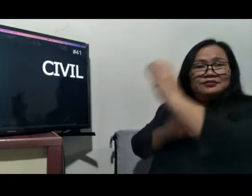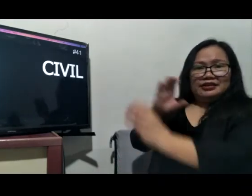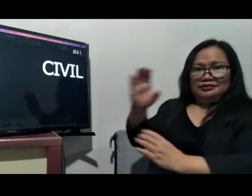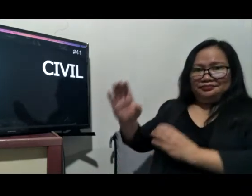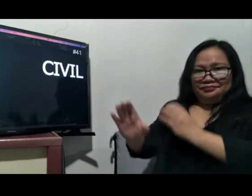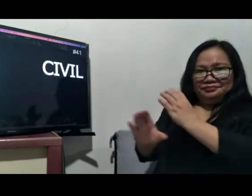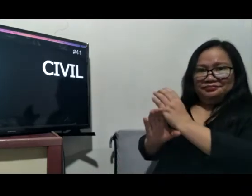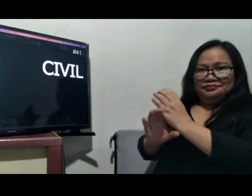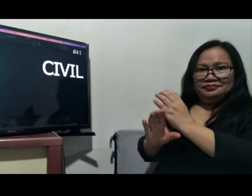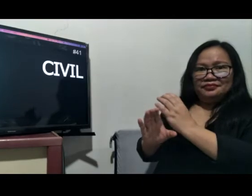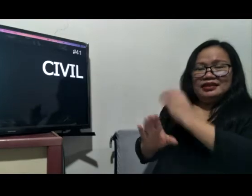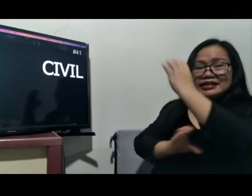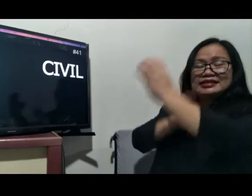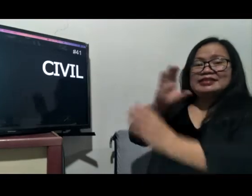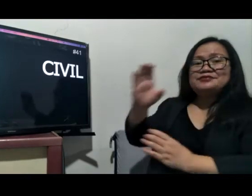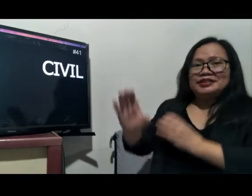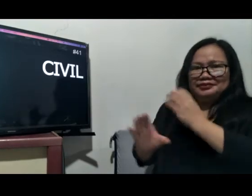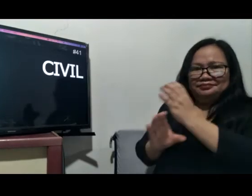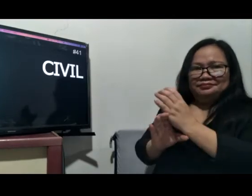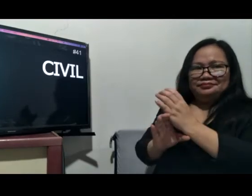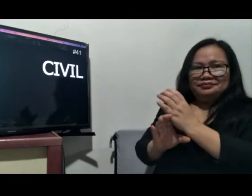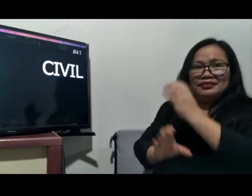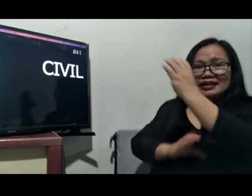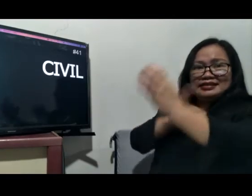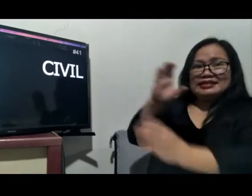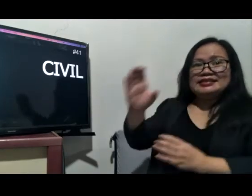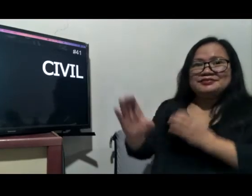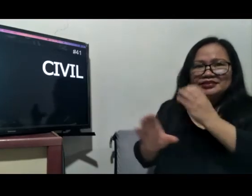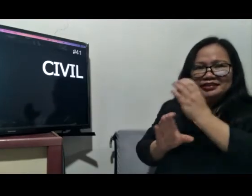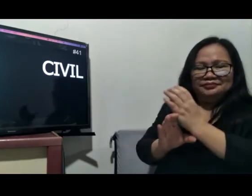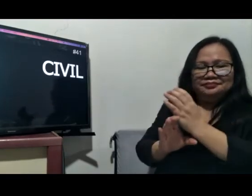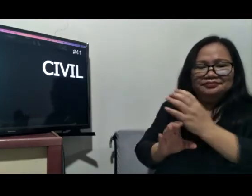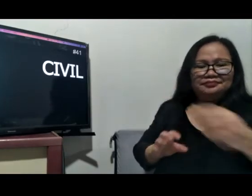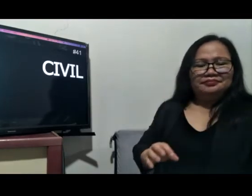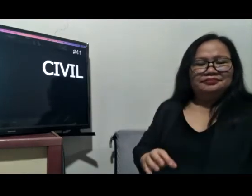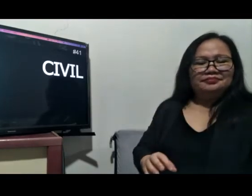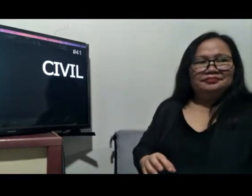Civil. Civil. Civil.